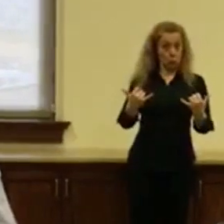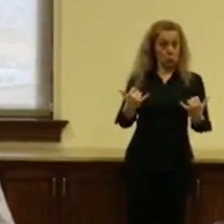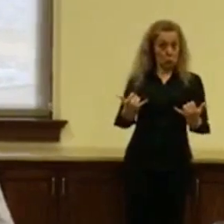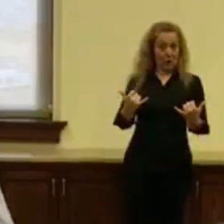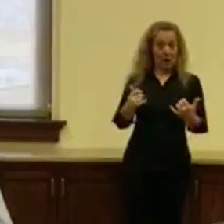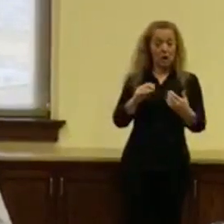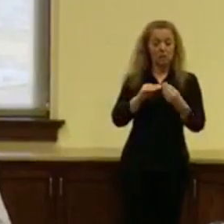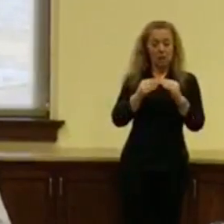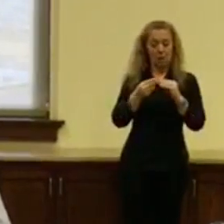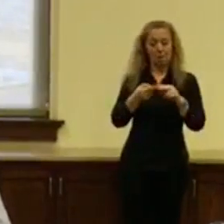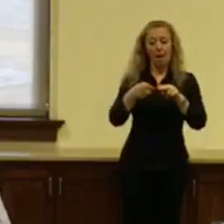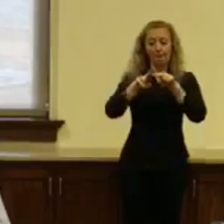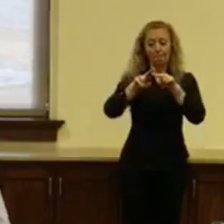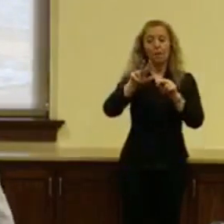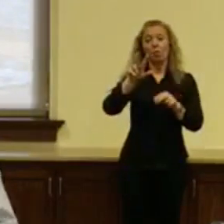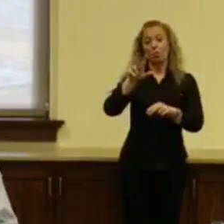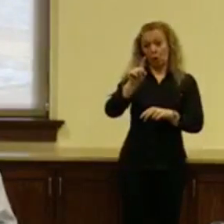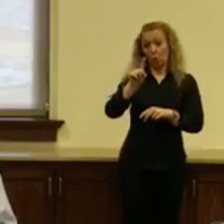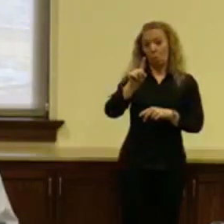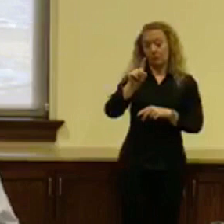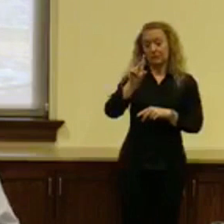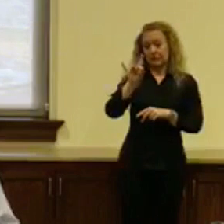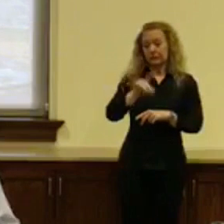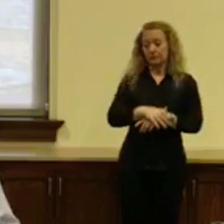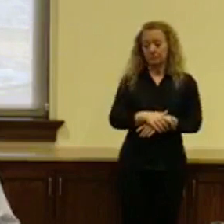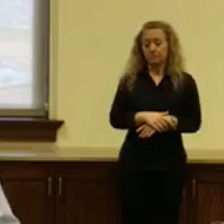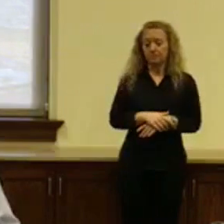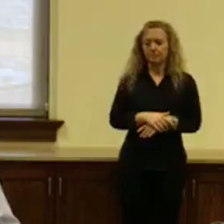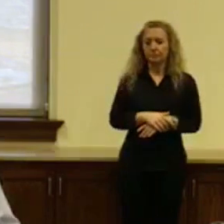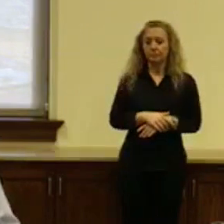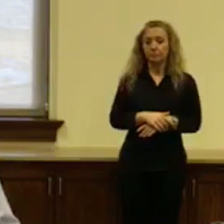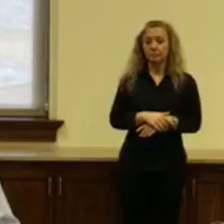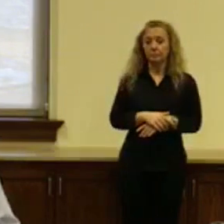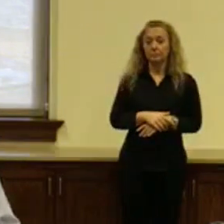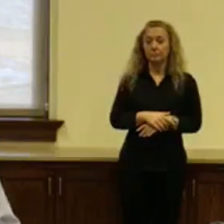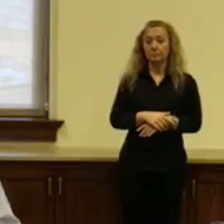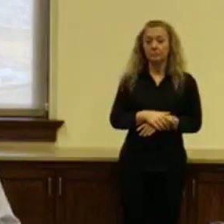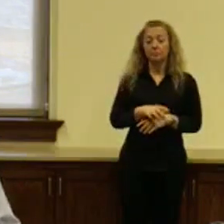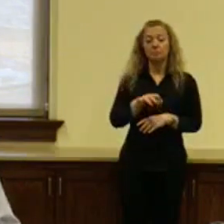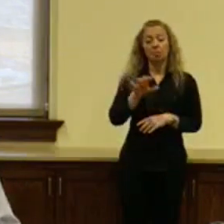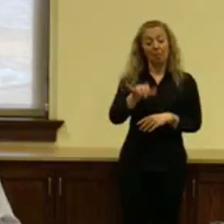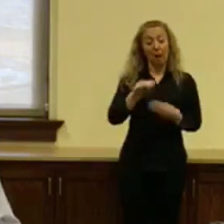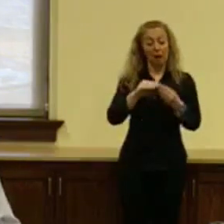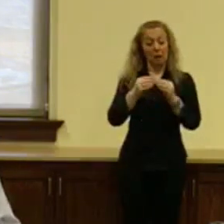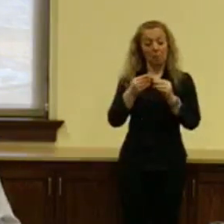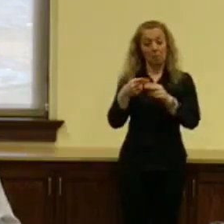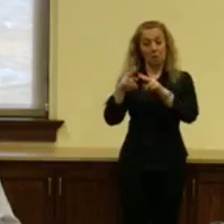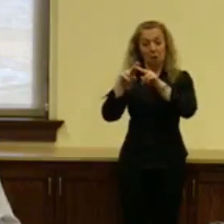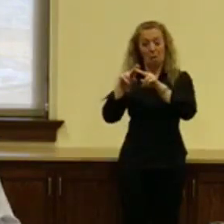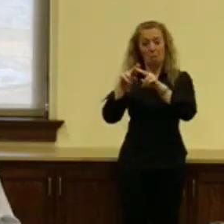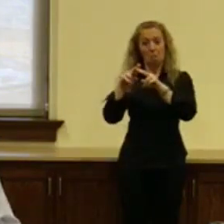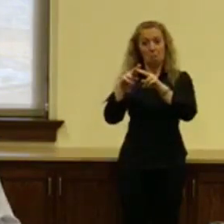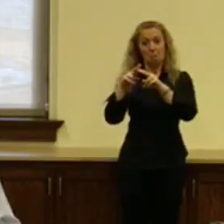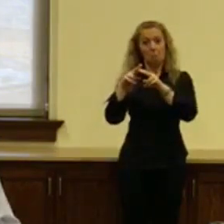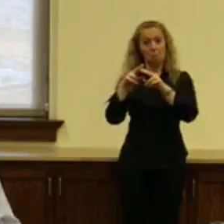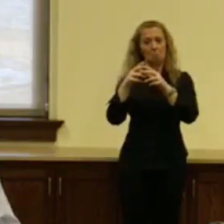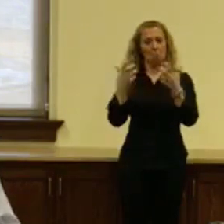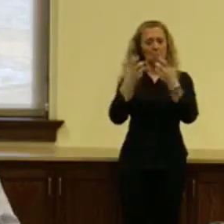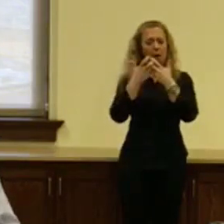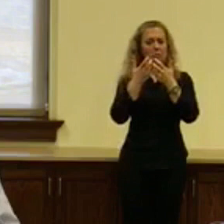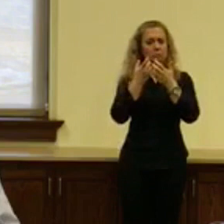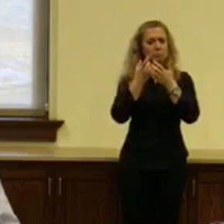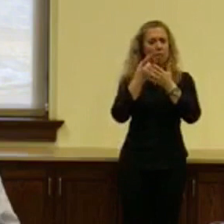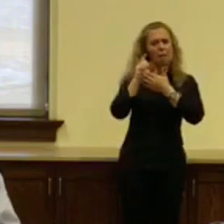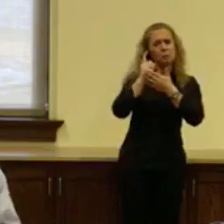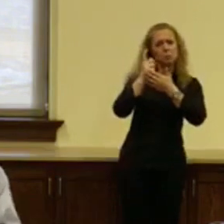up 31 cases, that's not many more than we've gone up even a week or two ago.